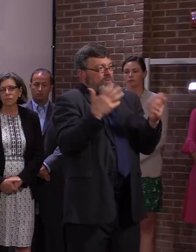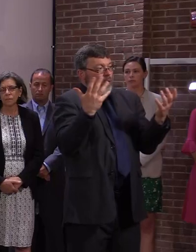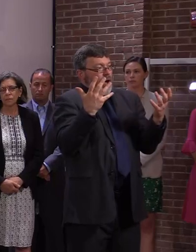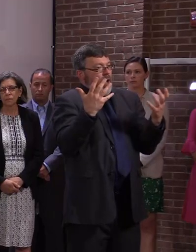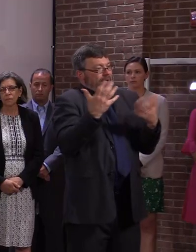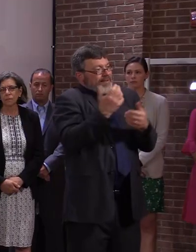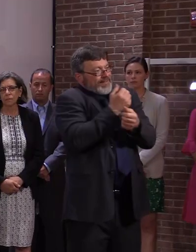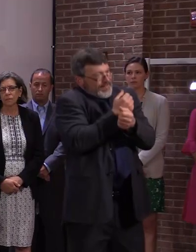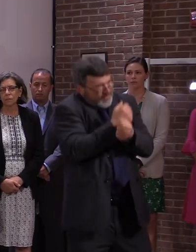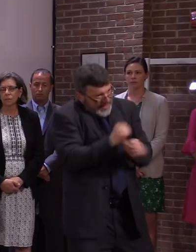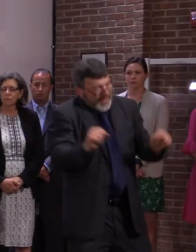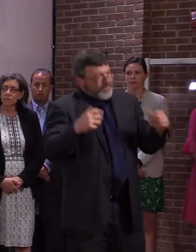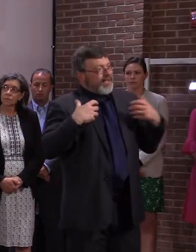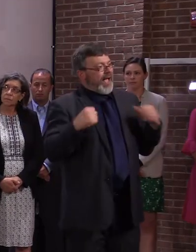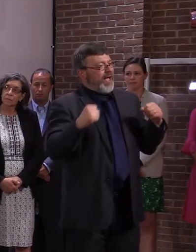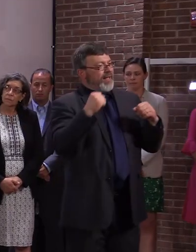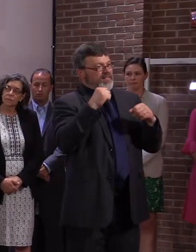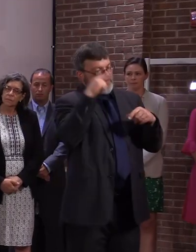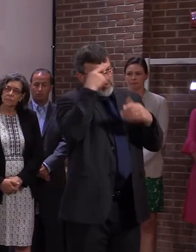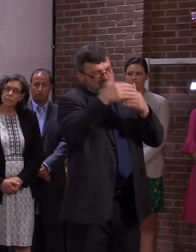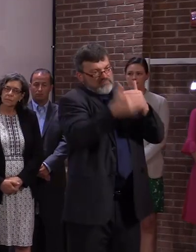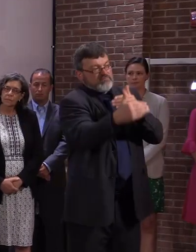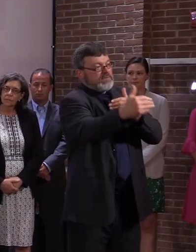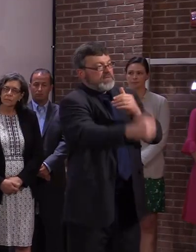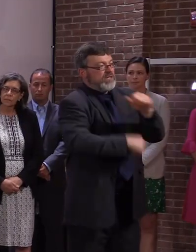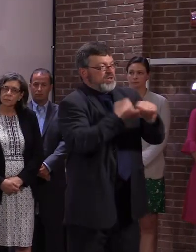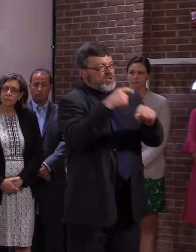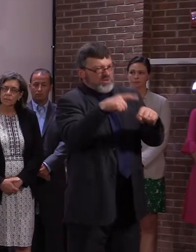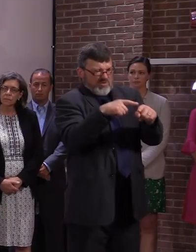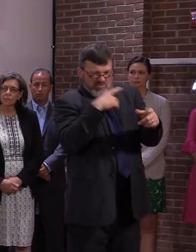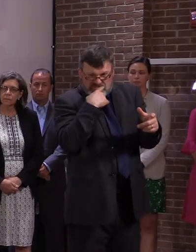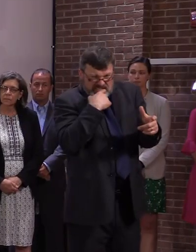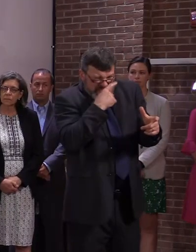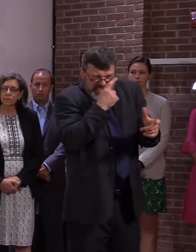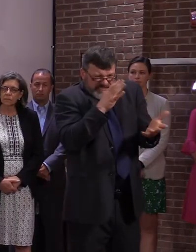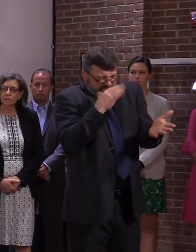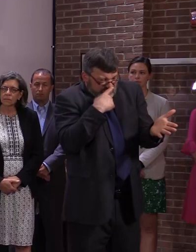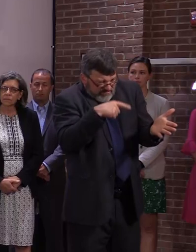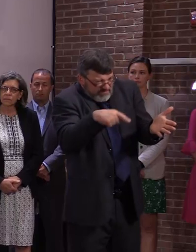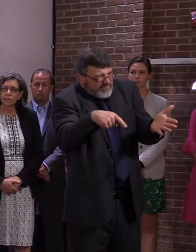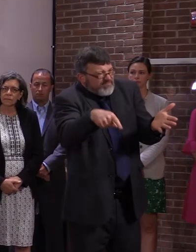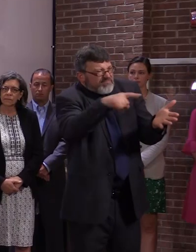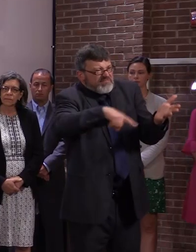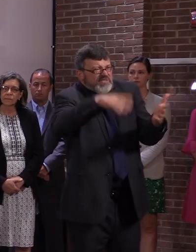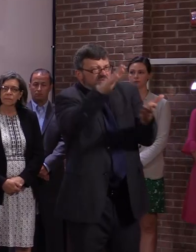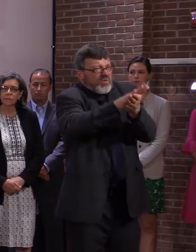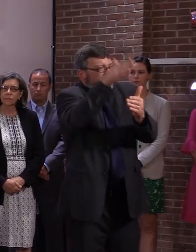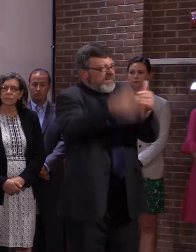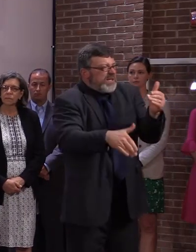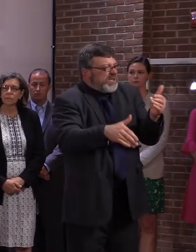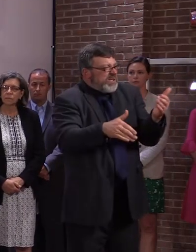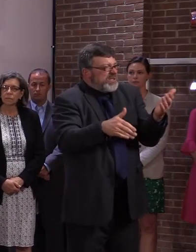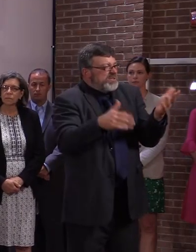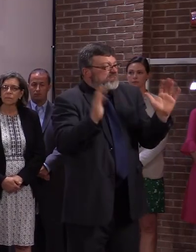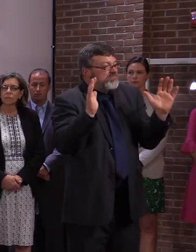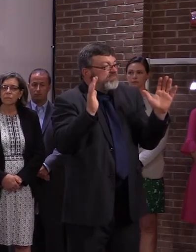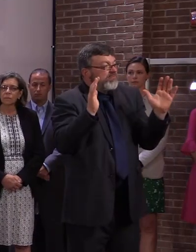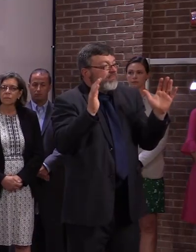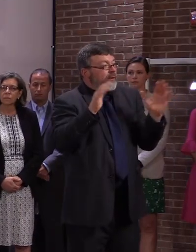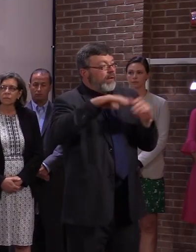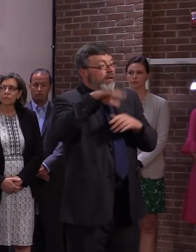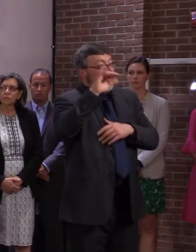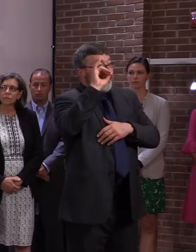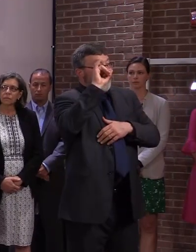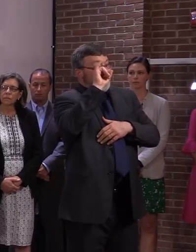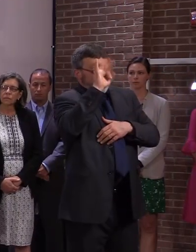year, which is for the most part ending this week. And to echo Dr. Levine's broader recommendation that if they're inside and unvaccinated,